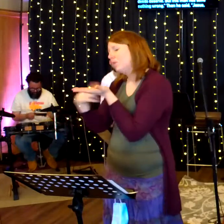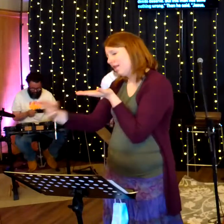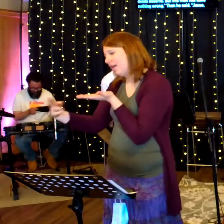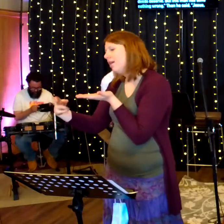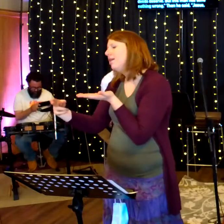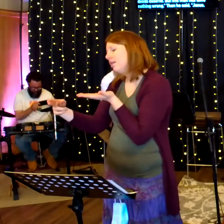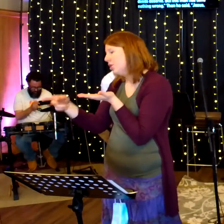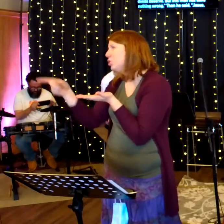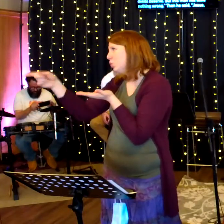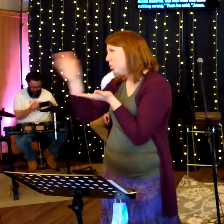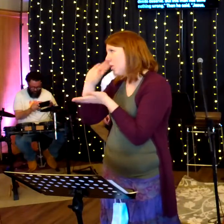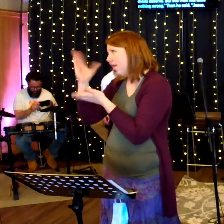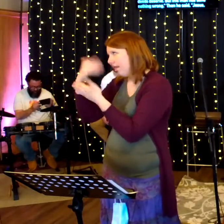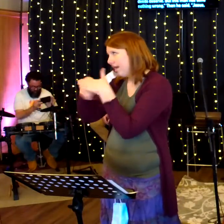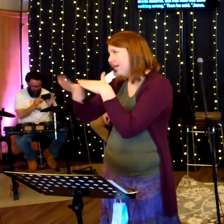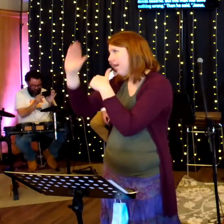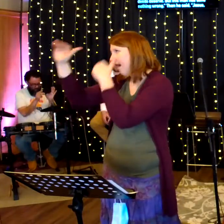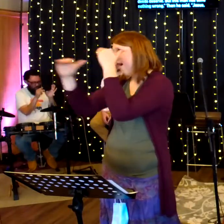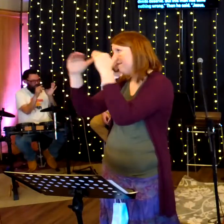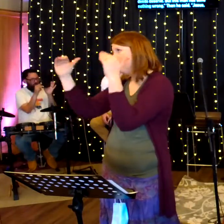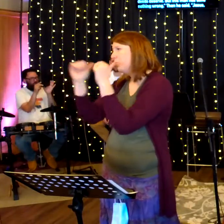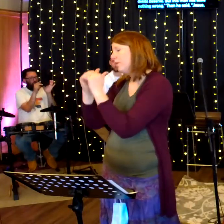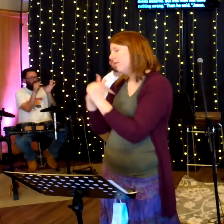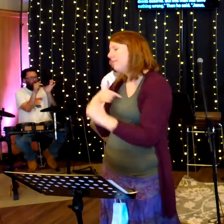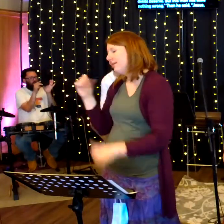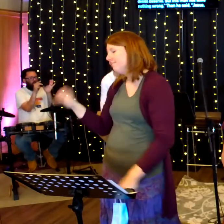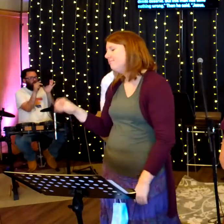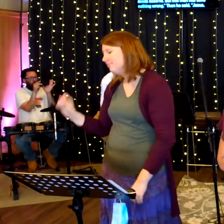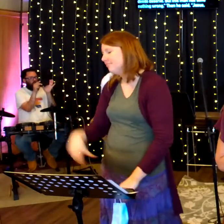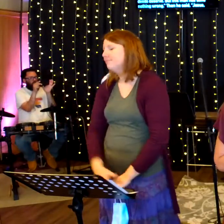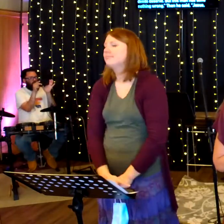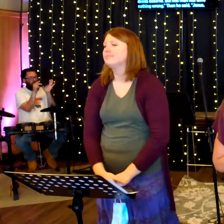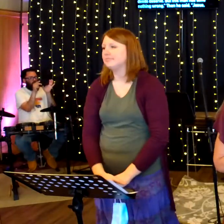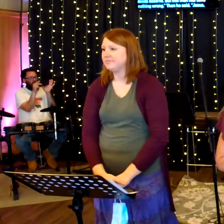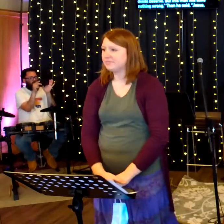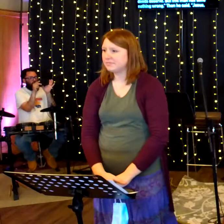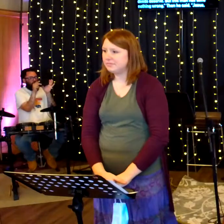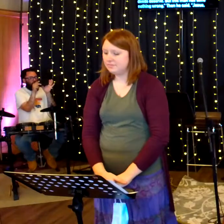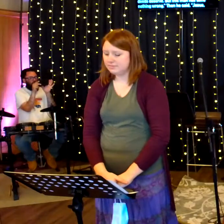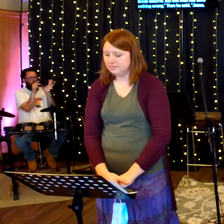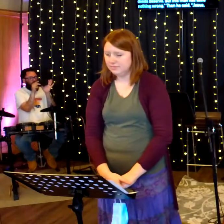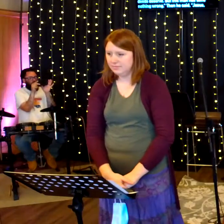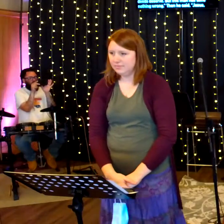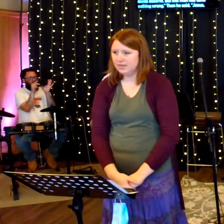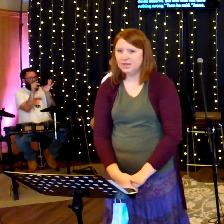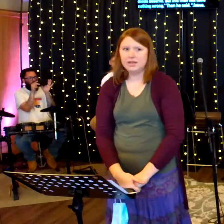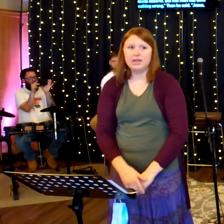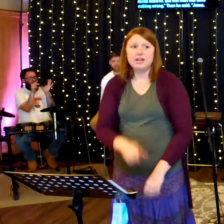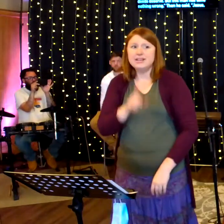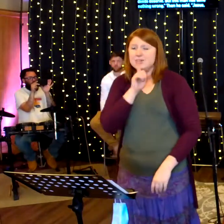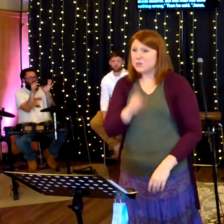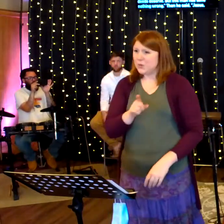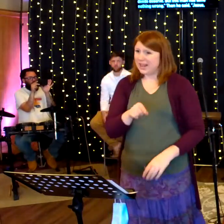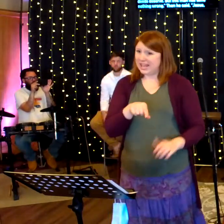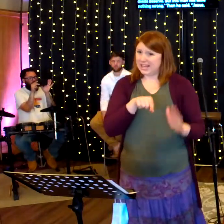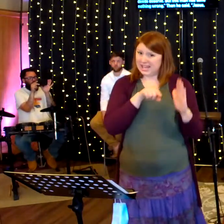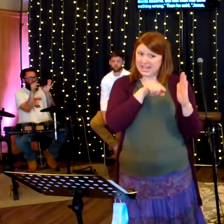you, today you will be with me in paradise. So there's a criminal on a cross